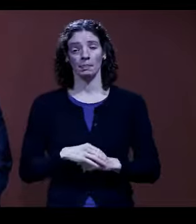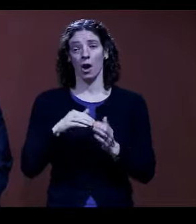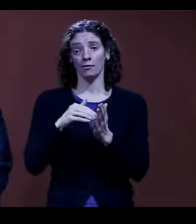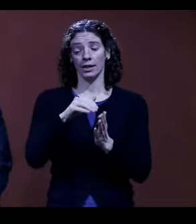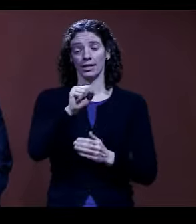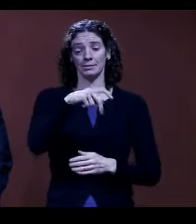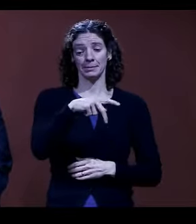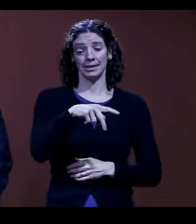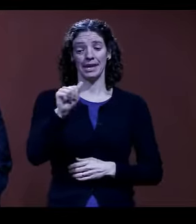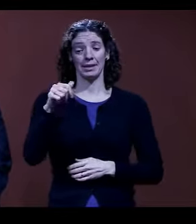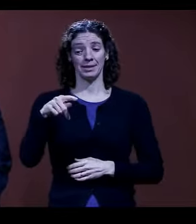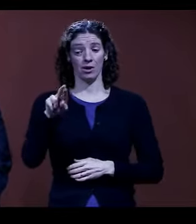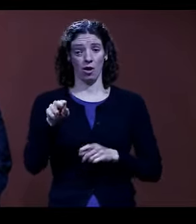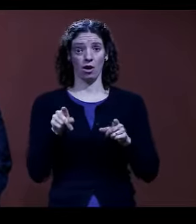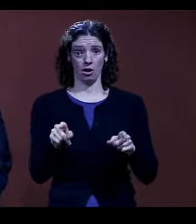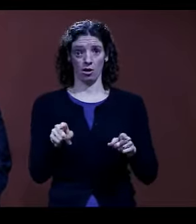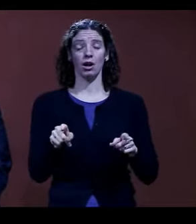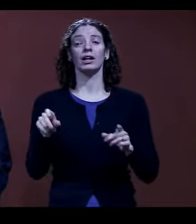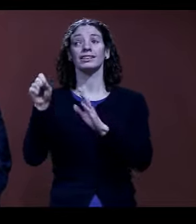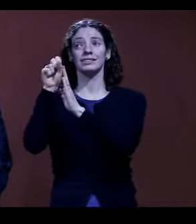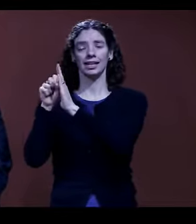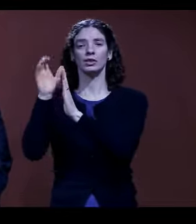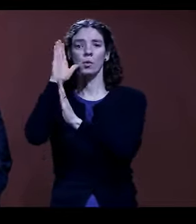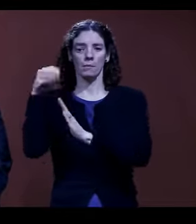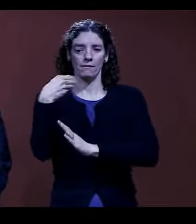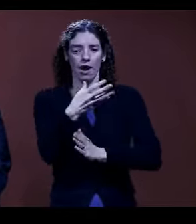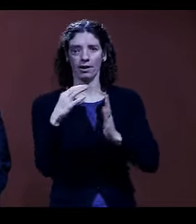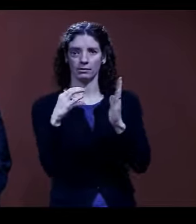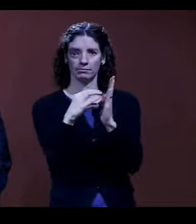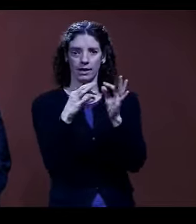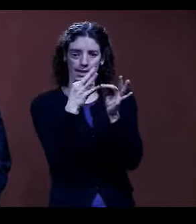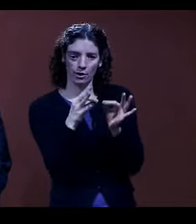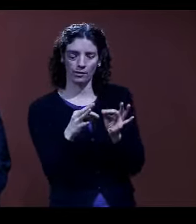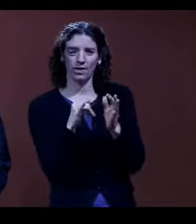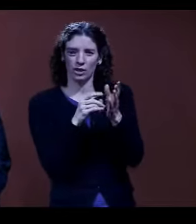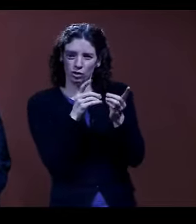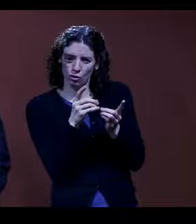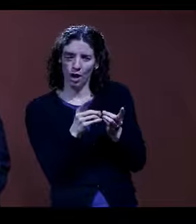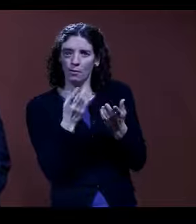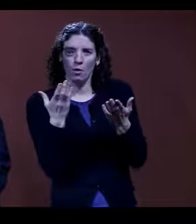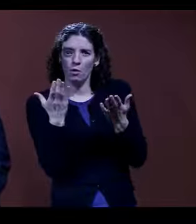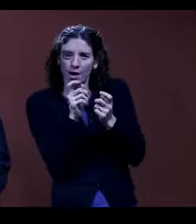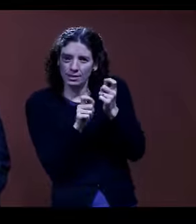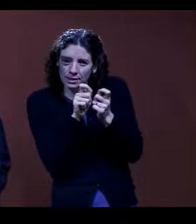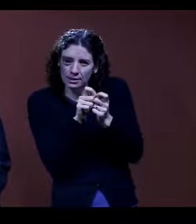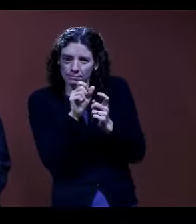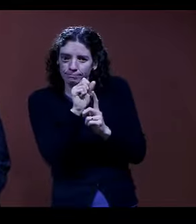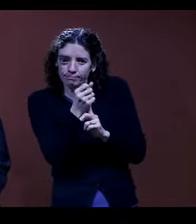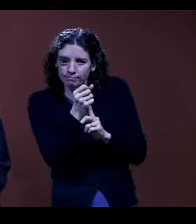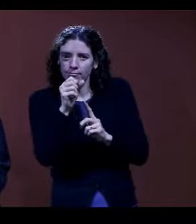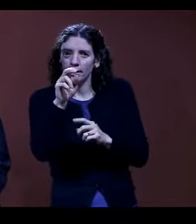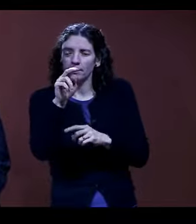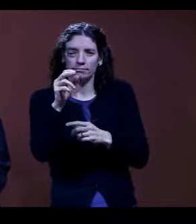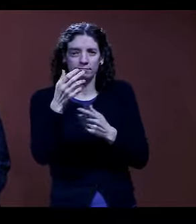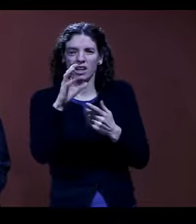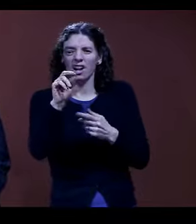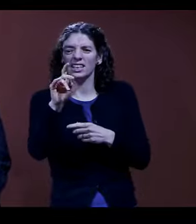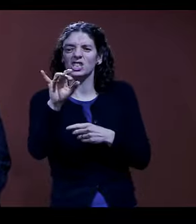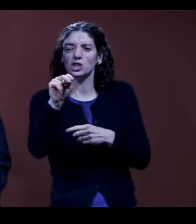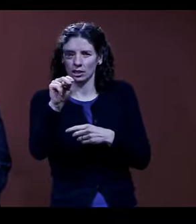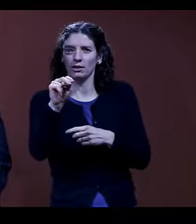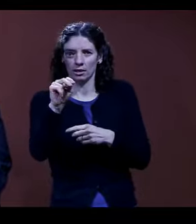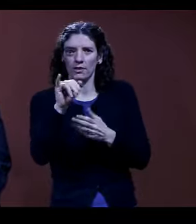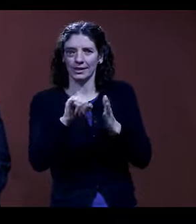APR, states will provide narrative that describes those conditions that the youth must meet in order to graduate with a regular